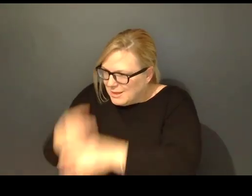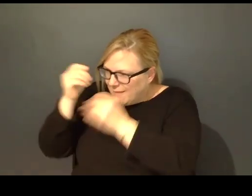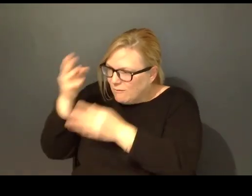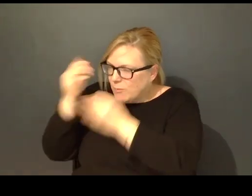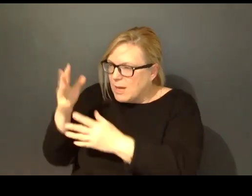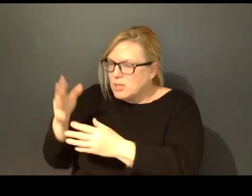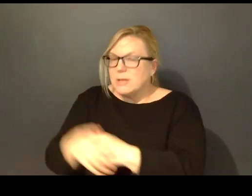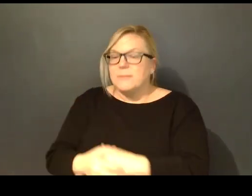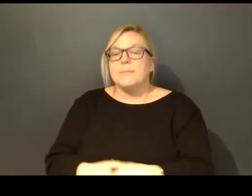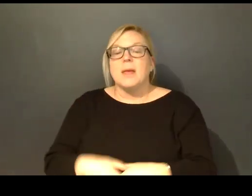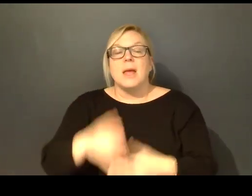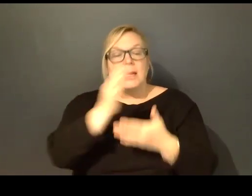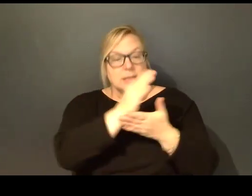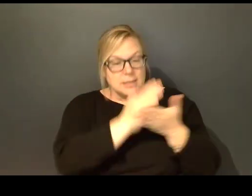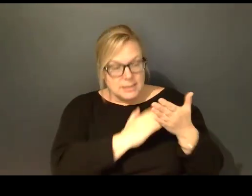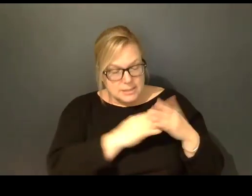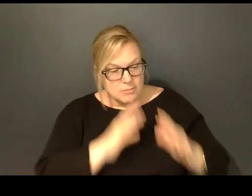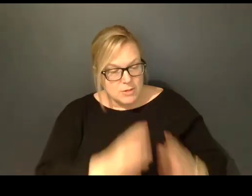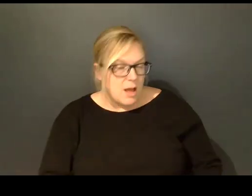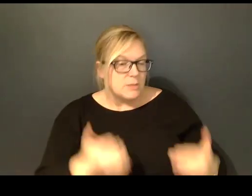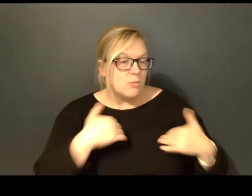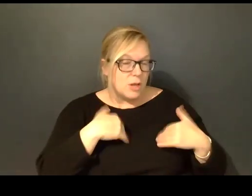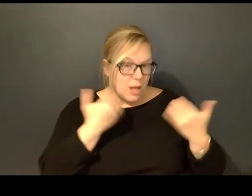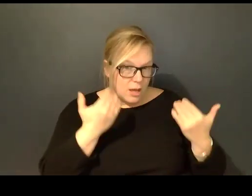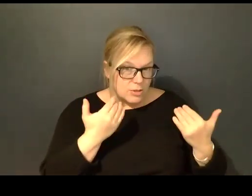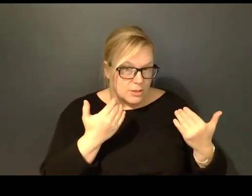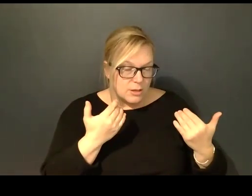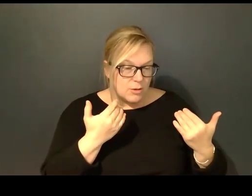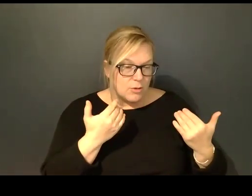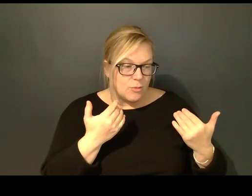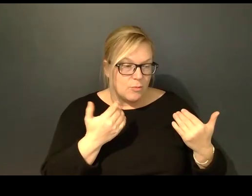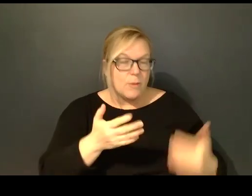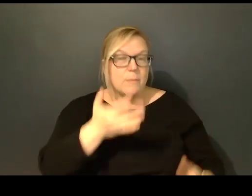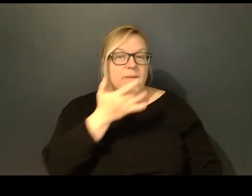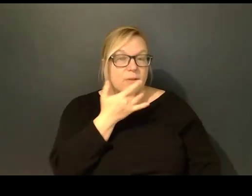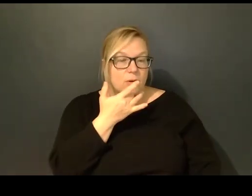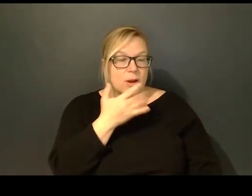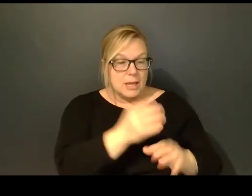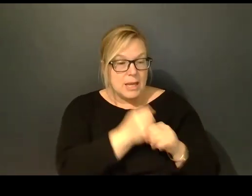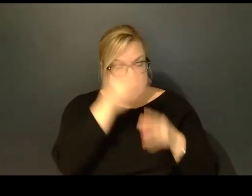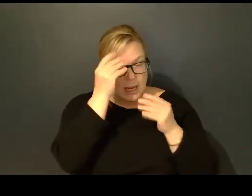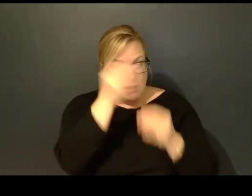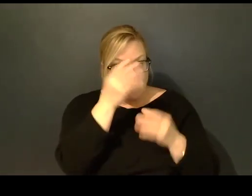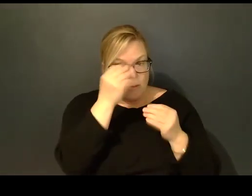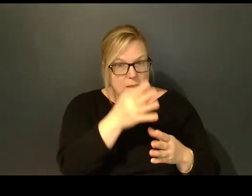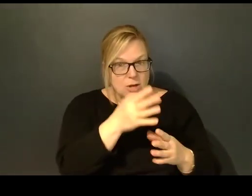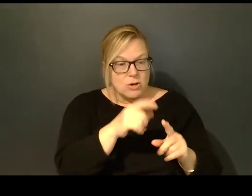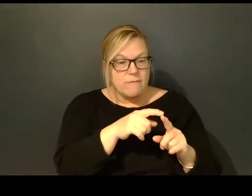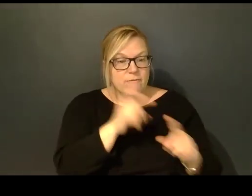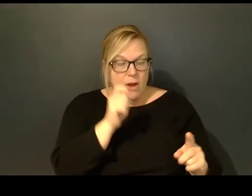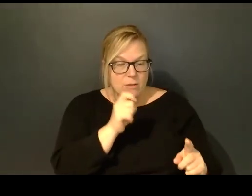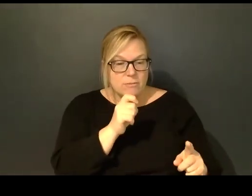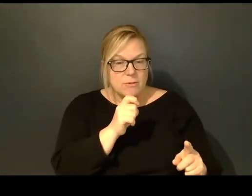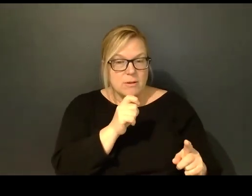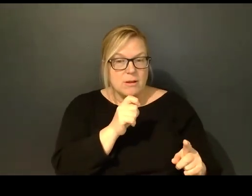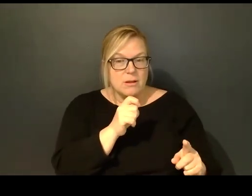Some clients that are on the younger side and much rather getting information from social media do